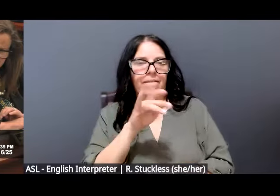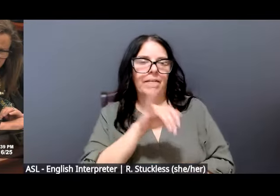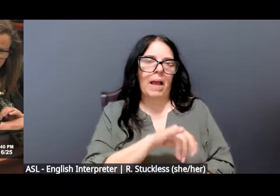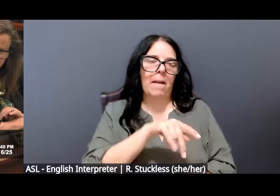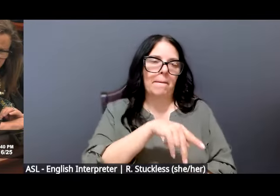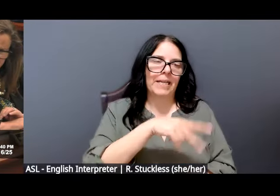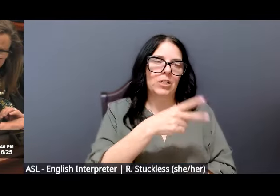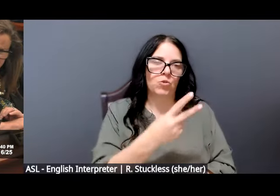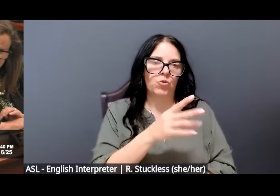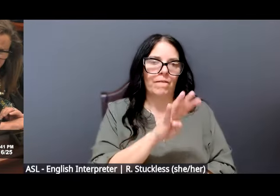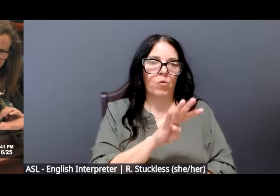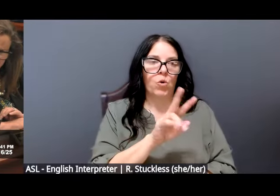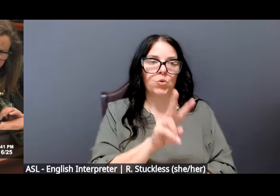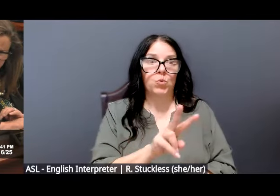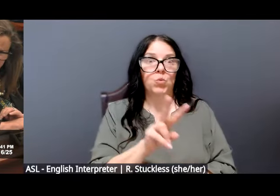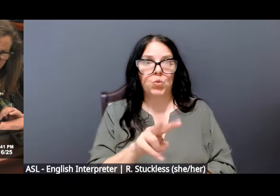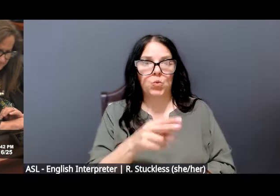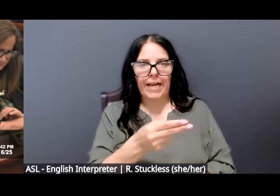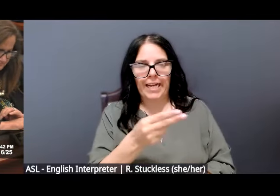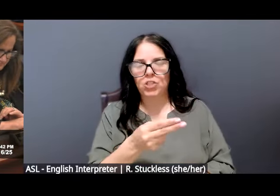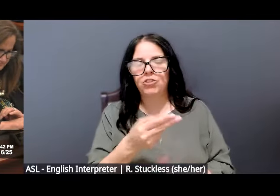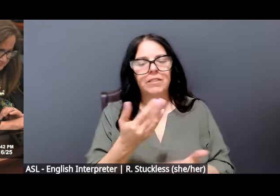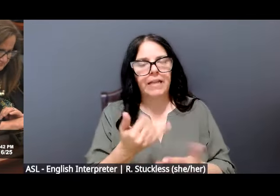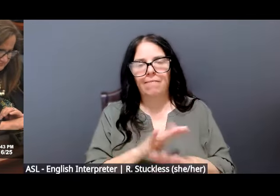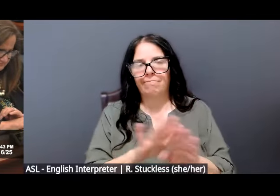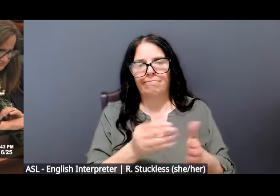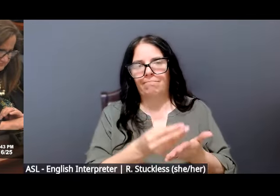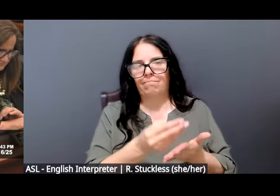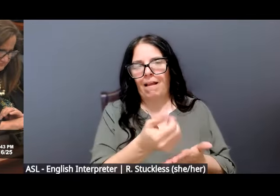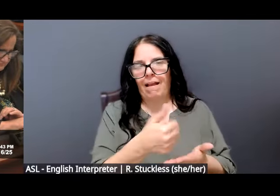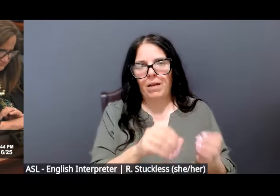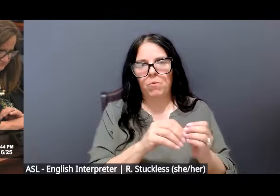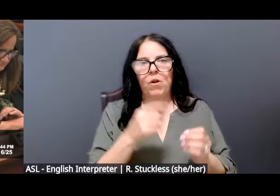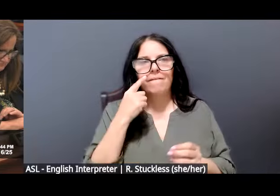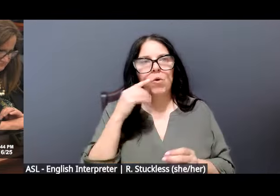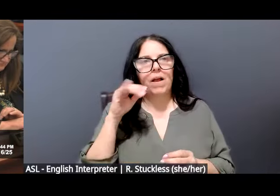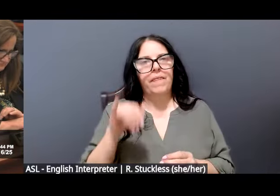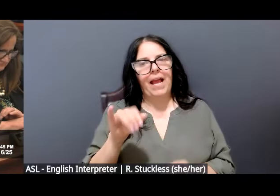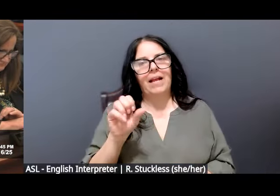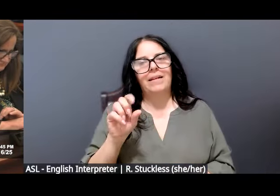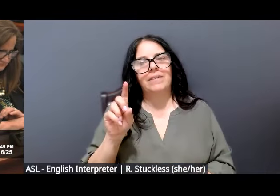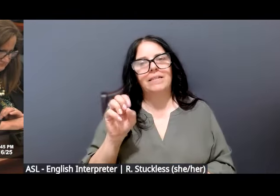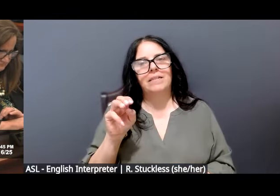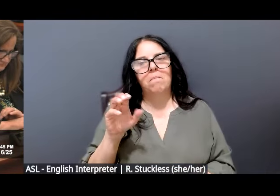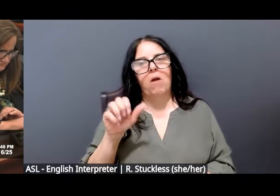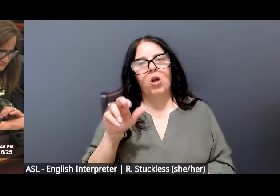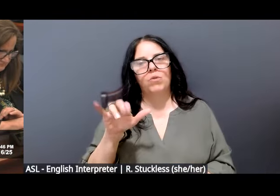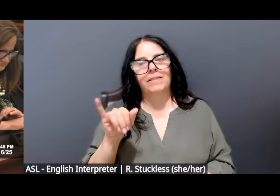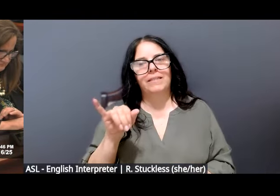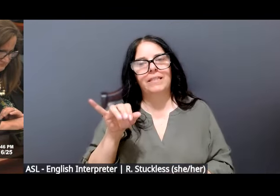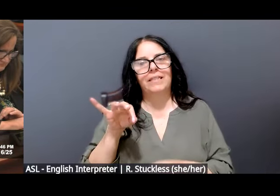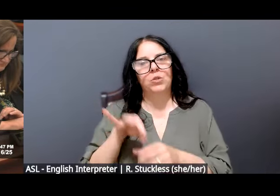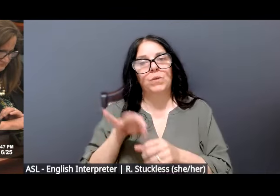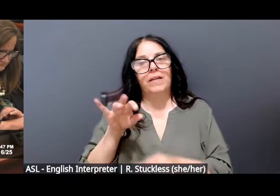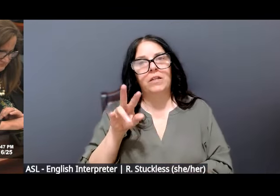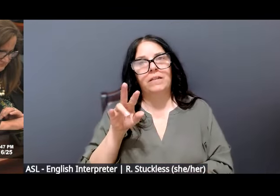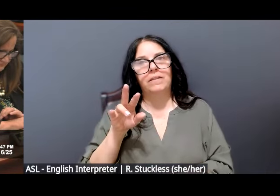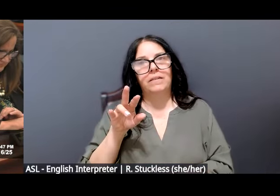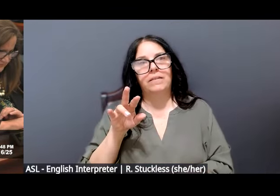P2422H monitor becoming commercially unavailable for the Democracy Suite 5.20 voting system in the state of